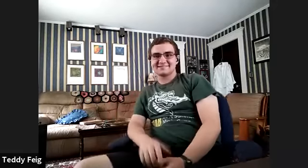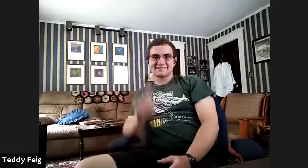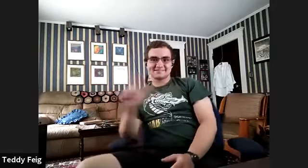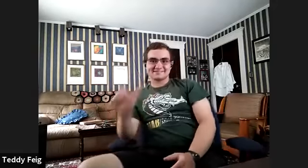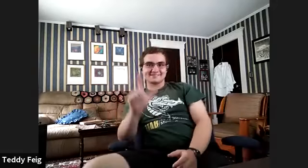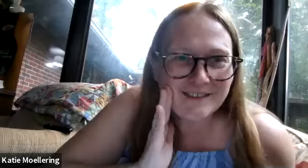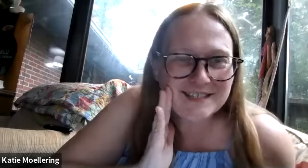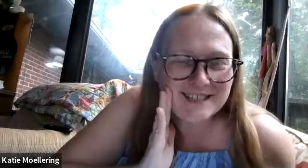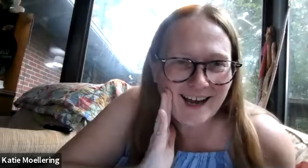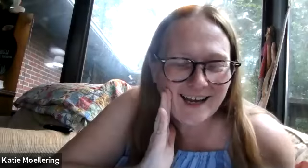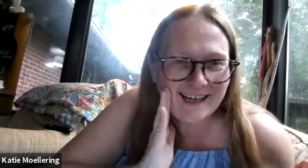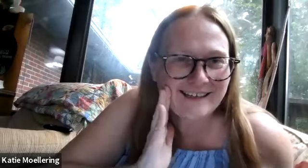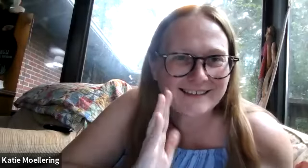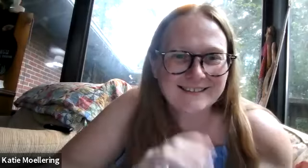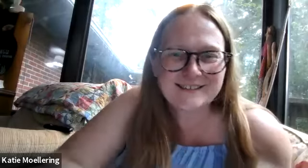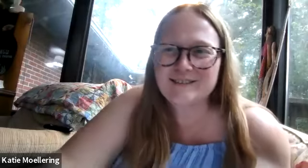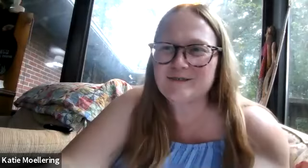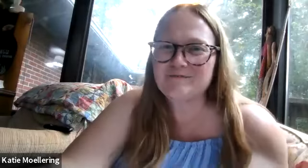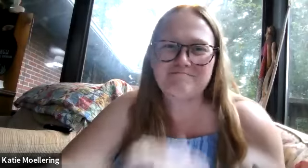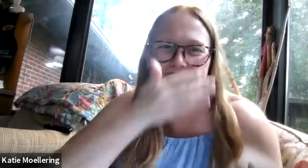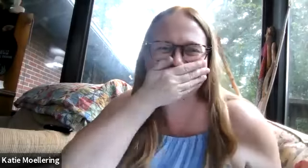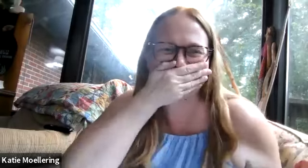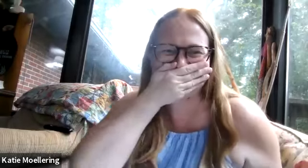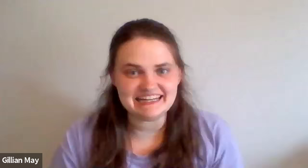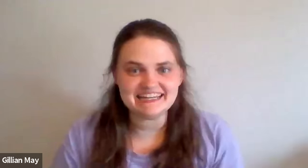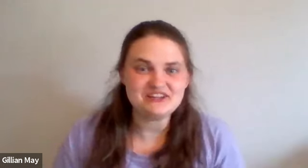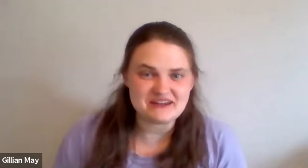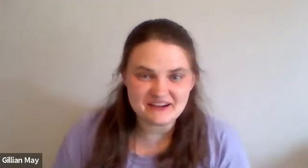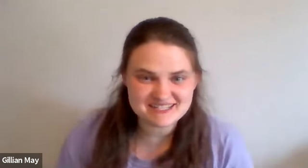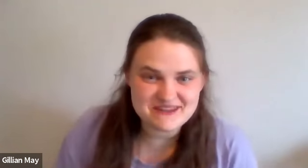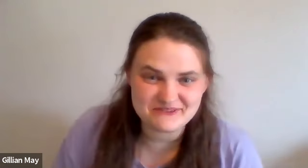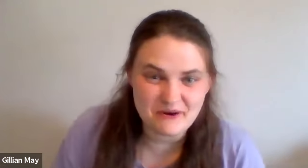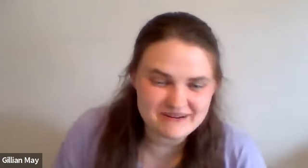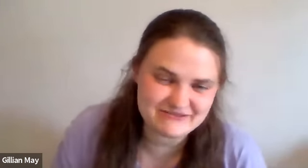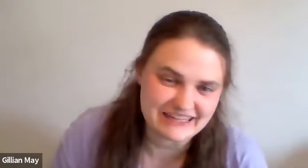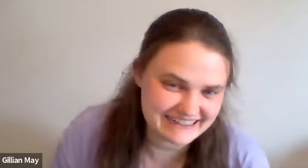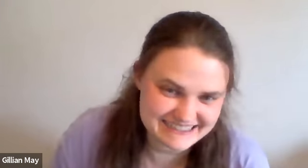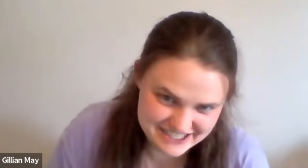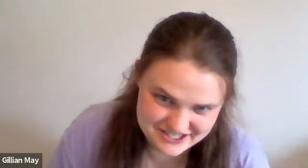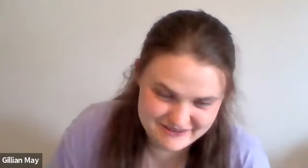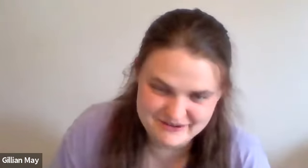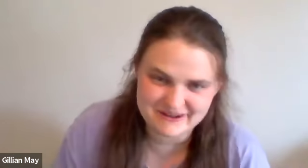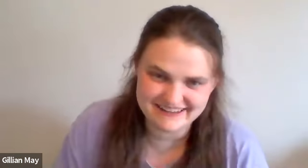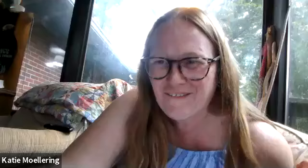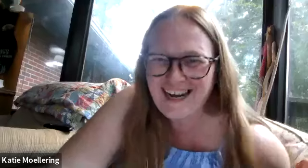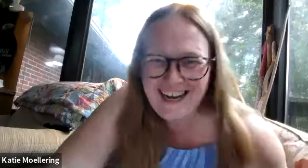I forgot the sign. Oh, Miss Katie, and you get on to me for always forgetting to teach everybody the sign.